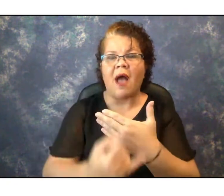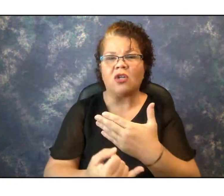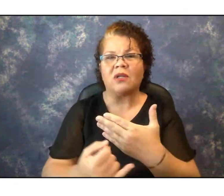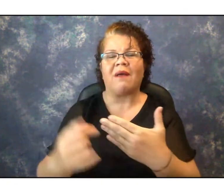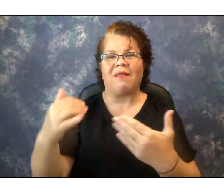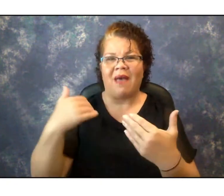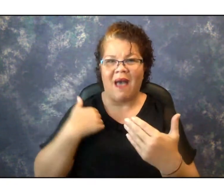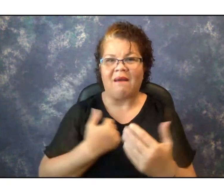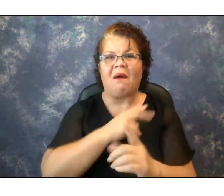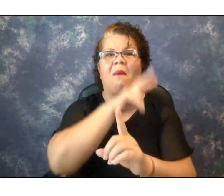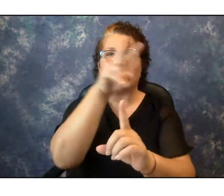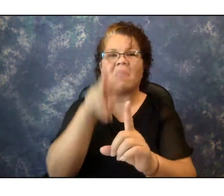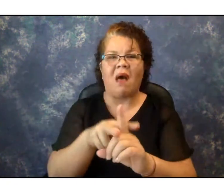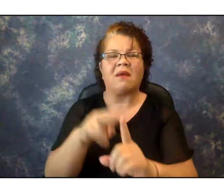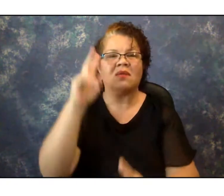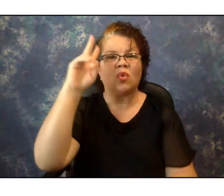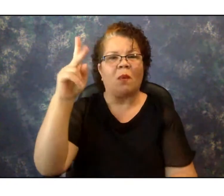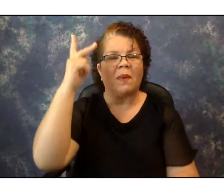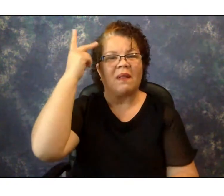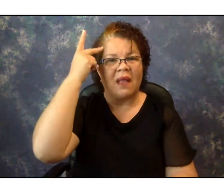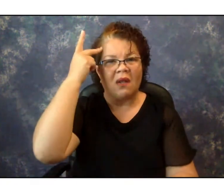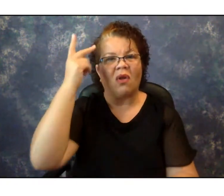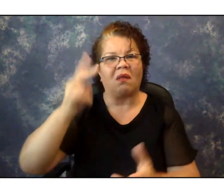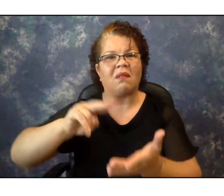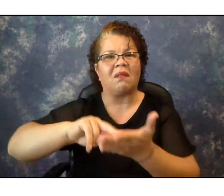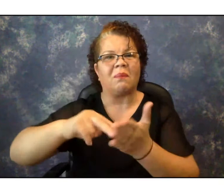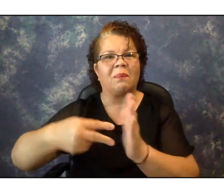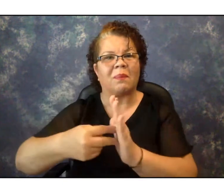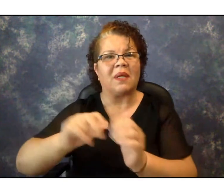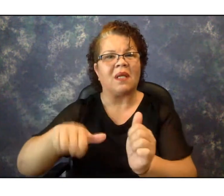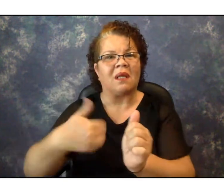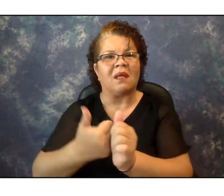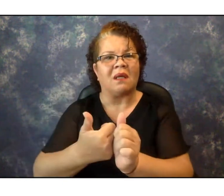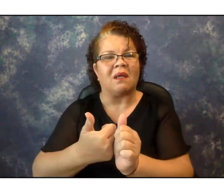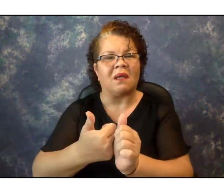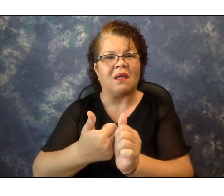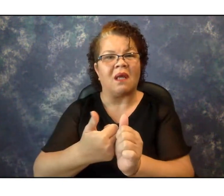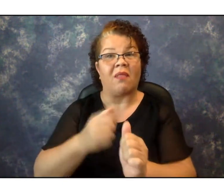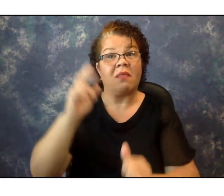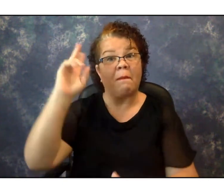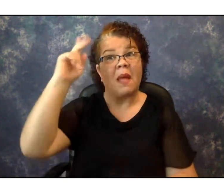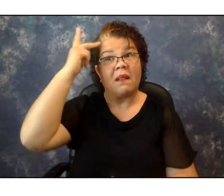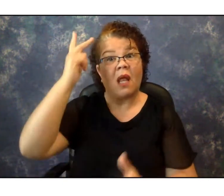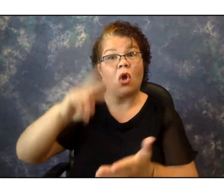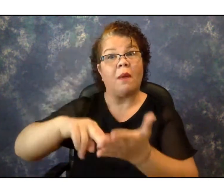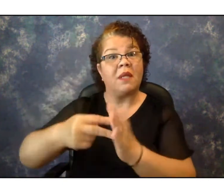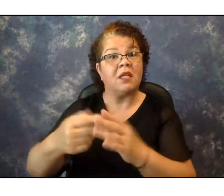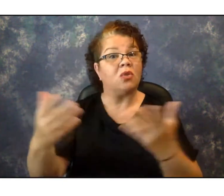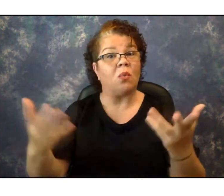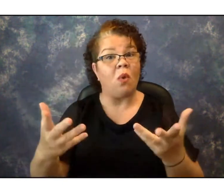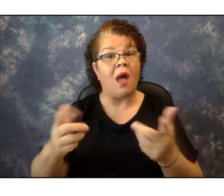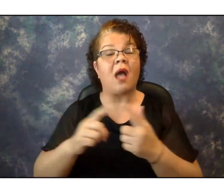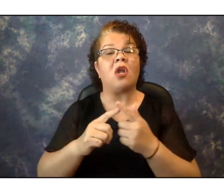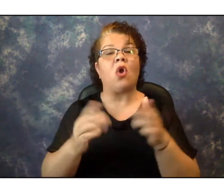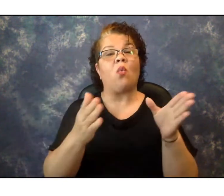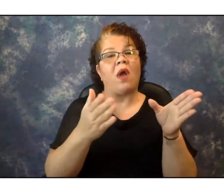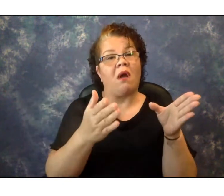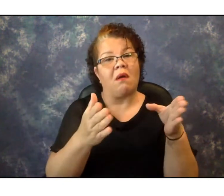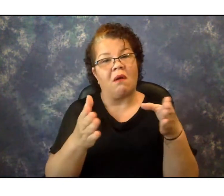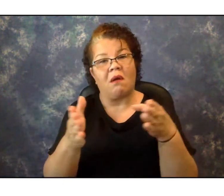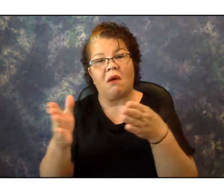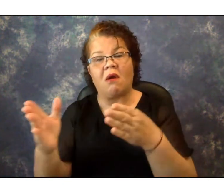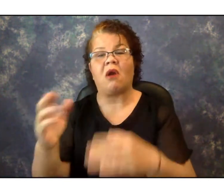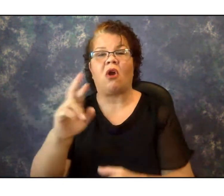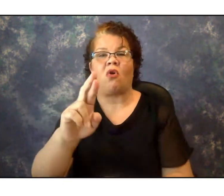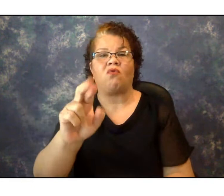and not to be afraid of that. That the political implication is that we're moving towards racial justice, right? Or